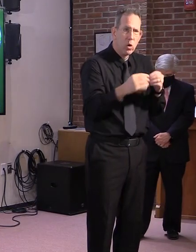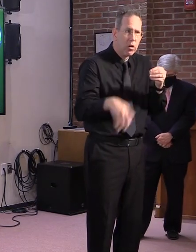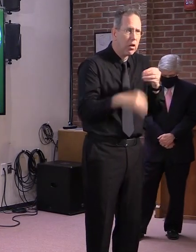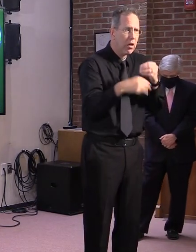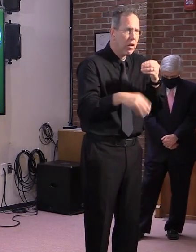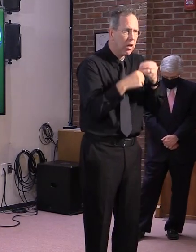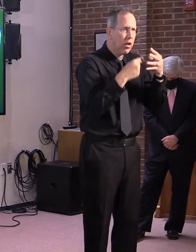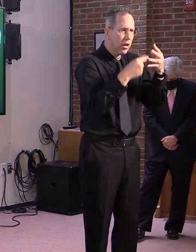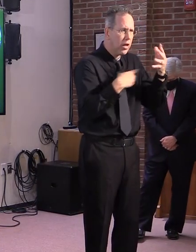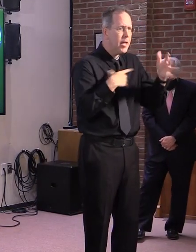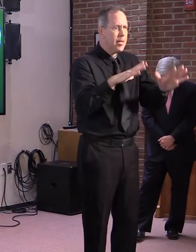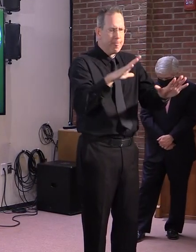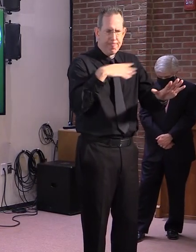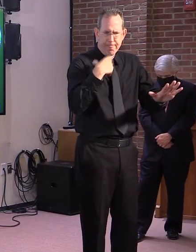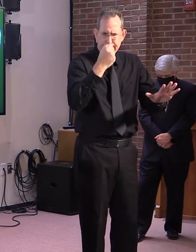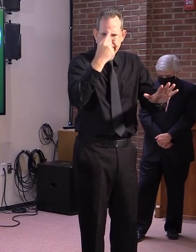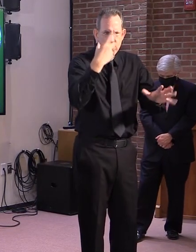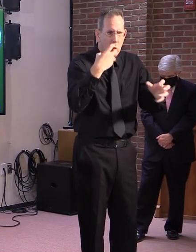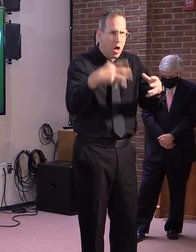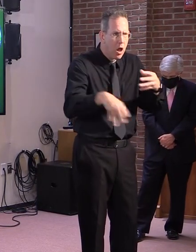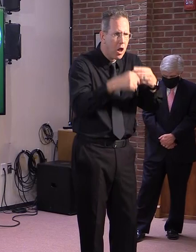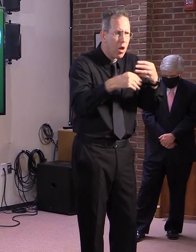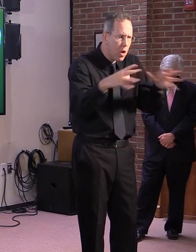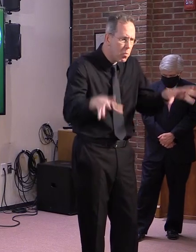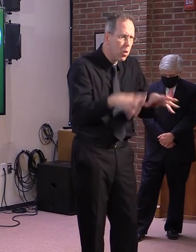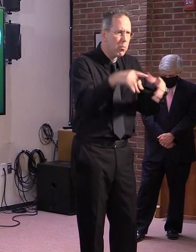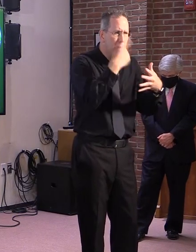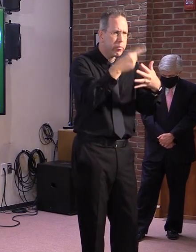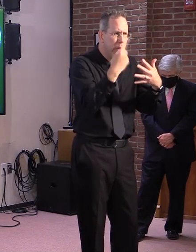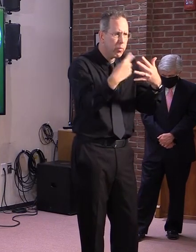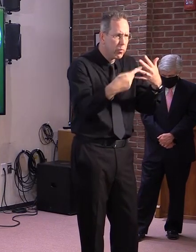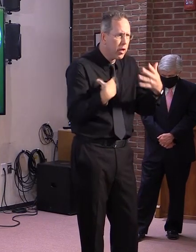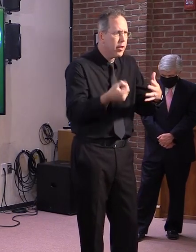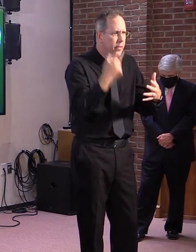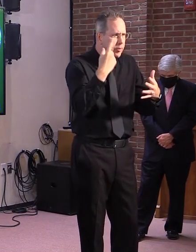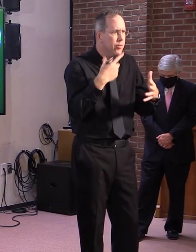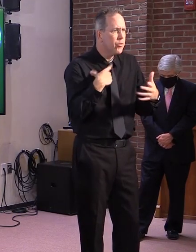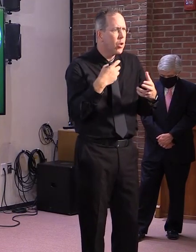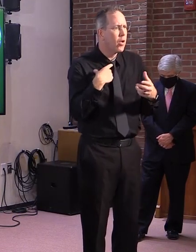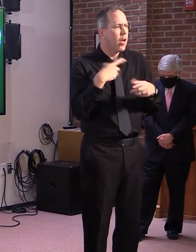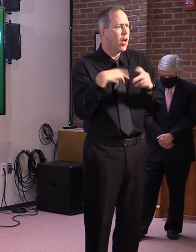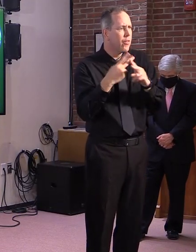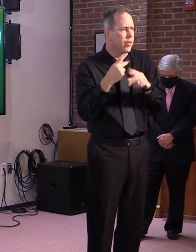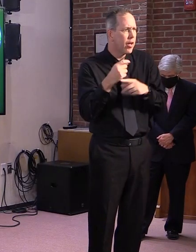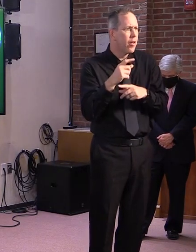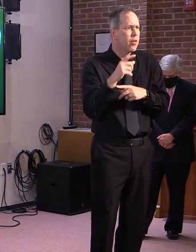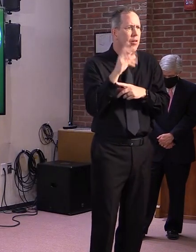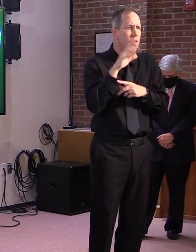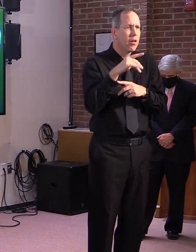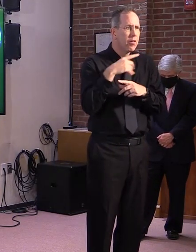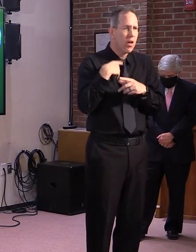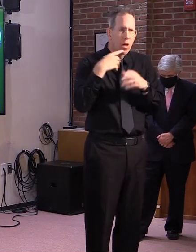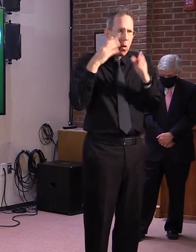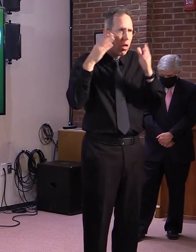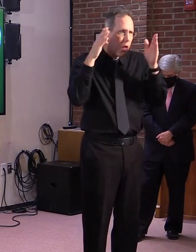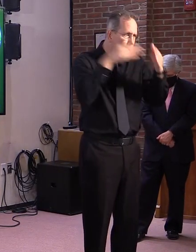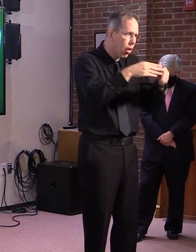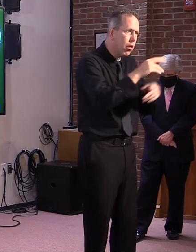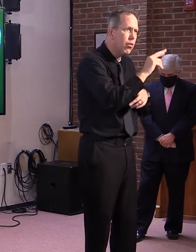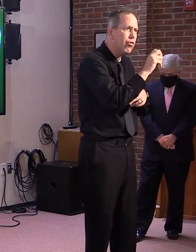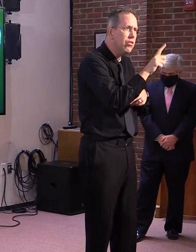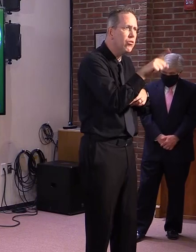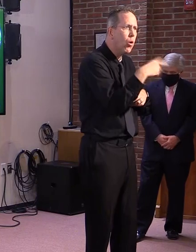with expanding resources to ensure that we're sending the right resources at the right time. All that said,